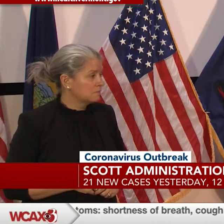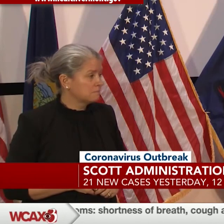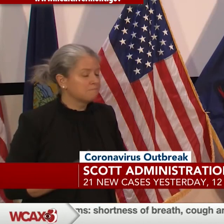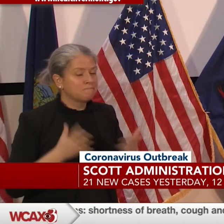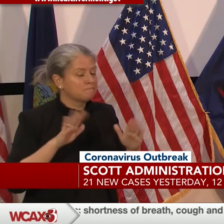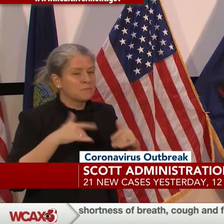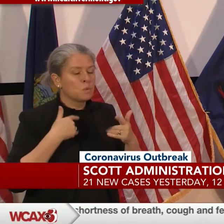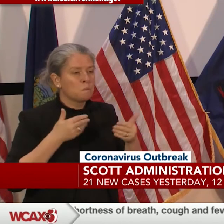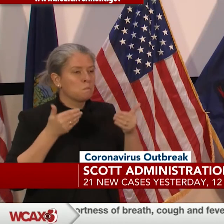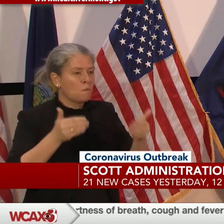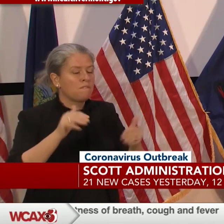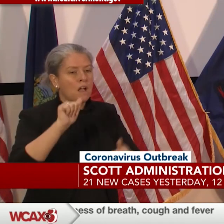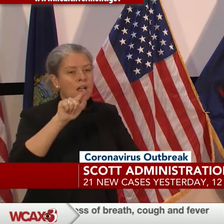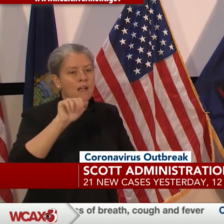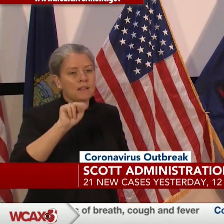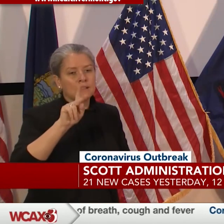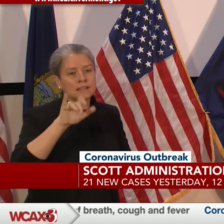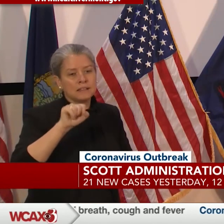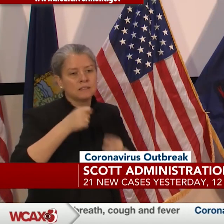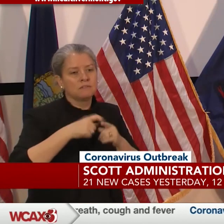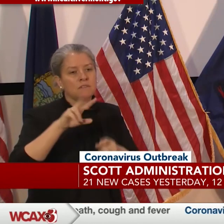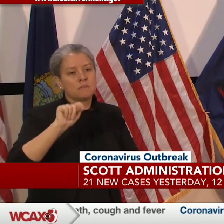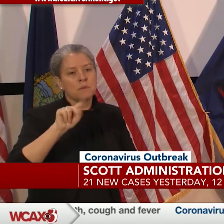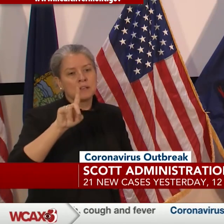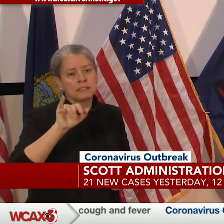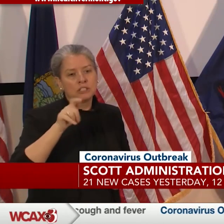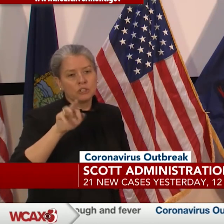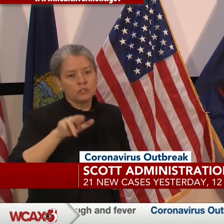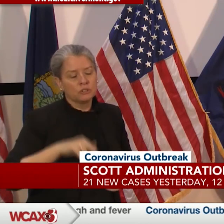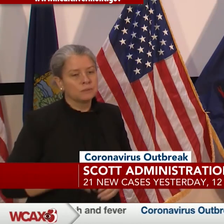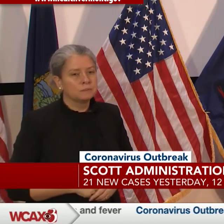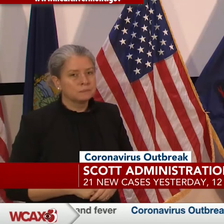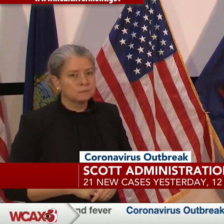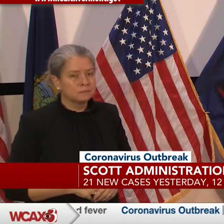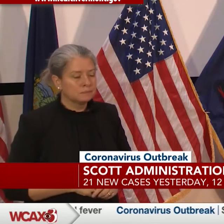All right, we're going to move on to Alan Keyes at Digger.